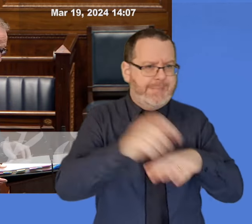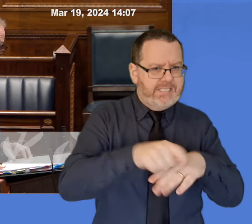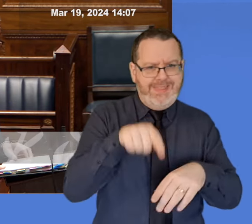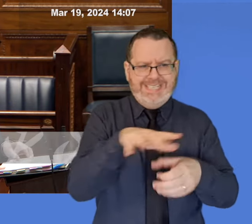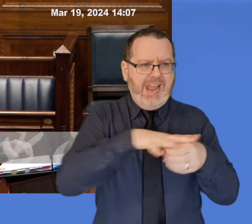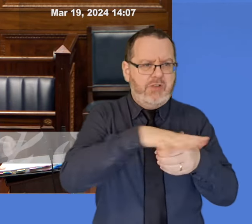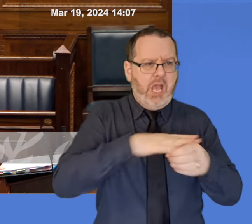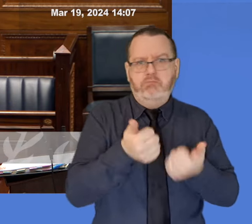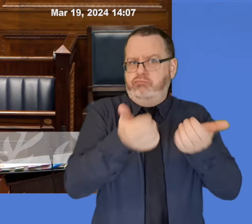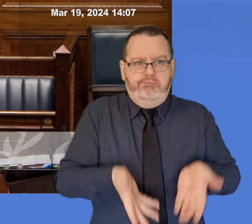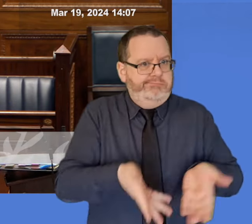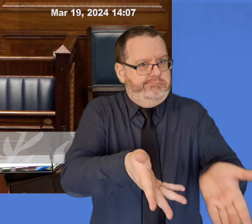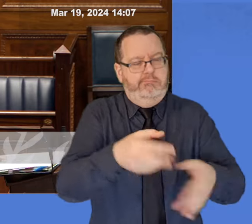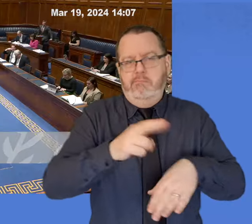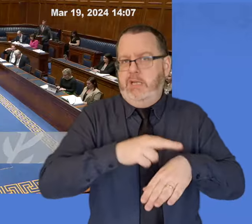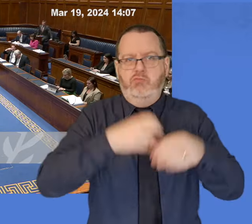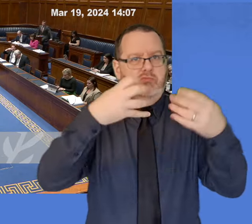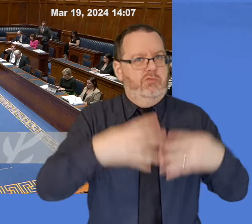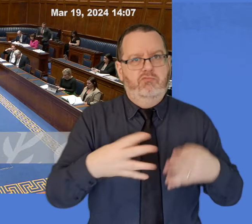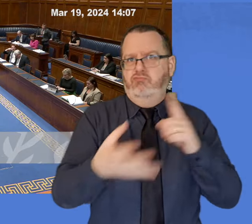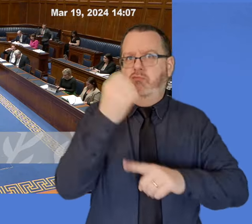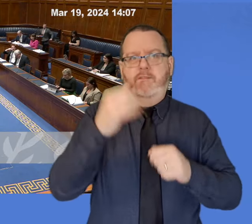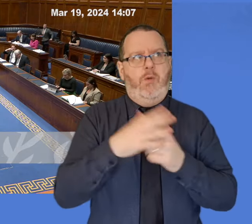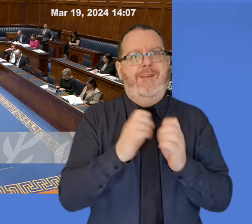area, then the better the outcome will be. Orla Flynn.